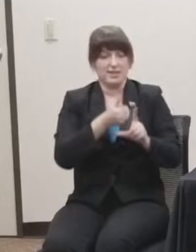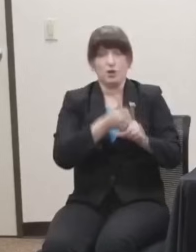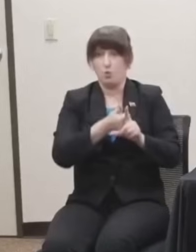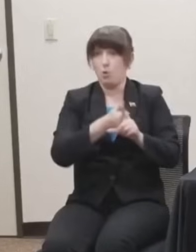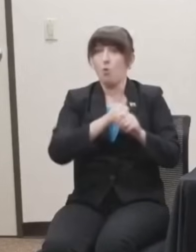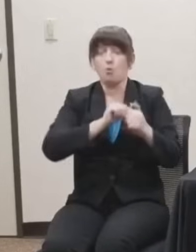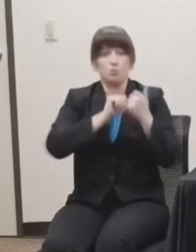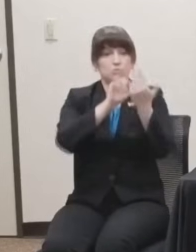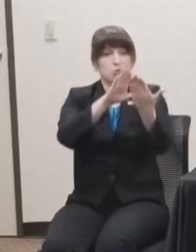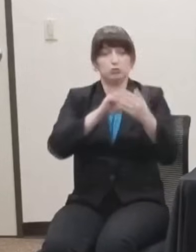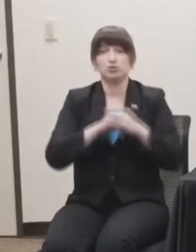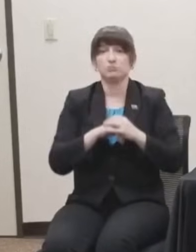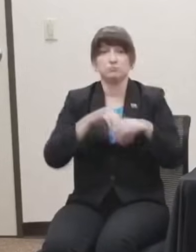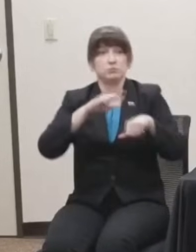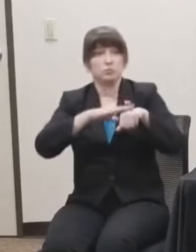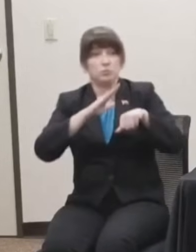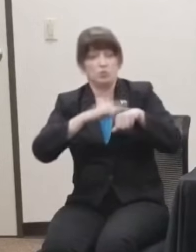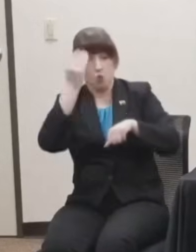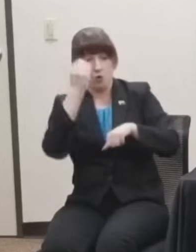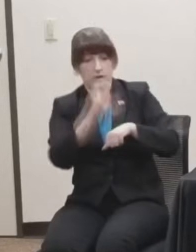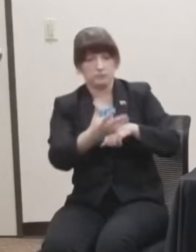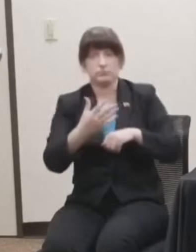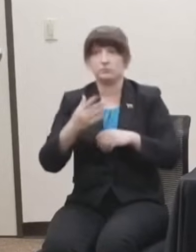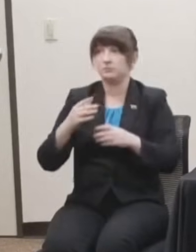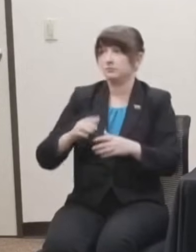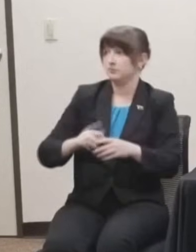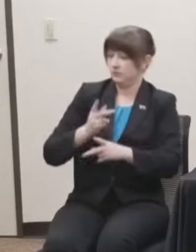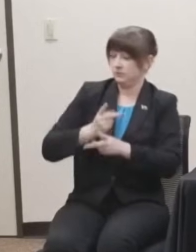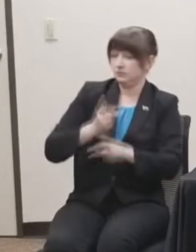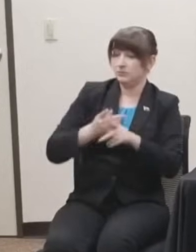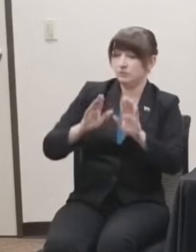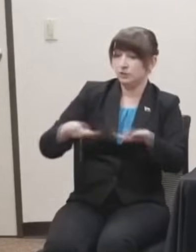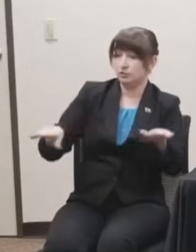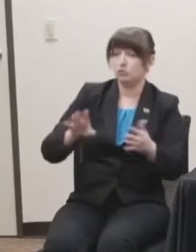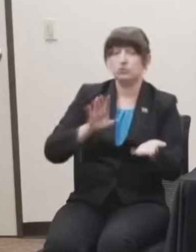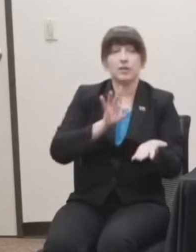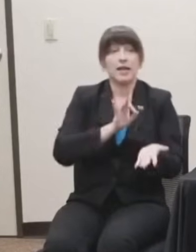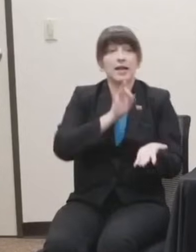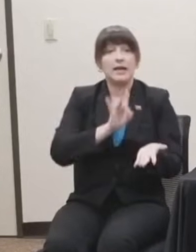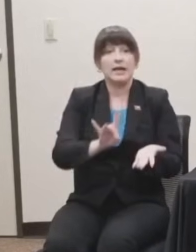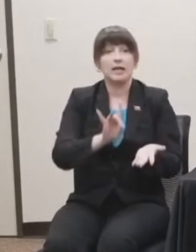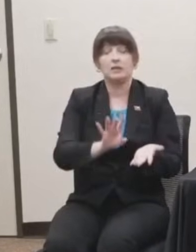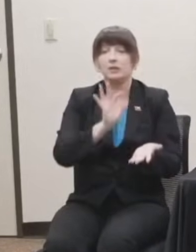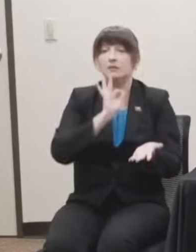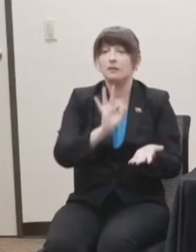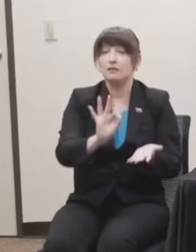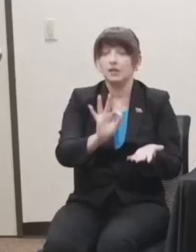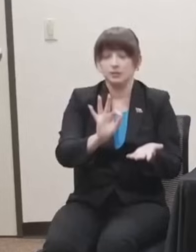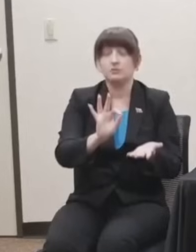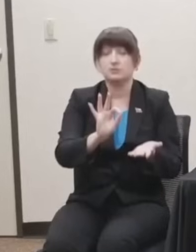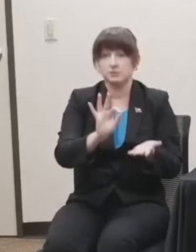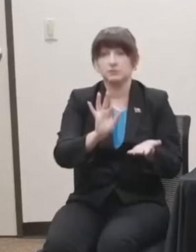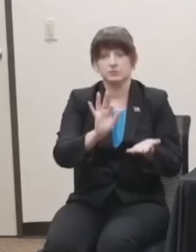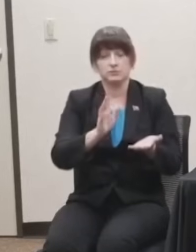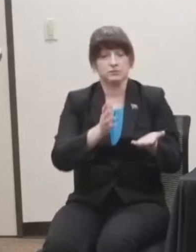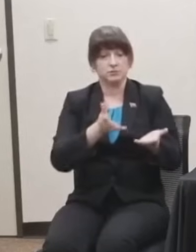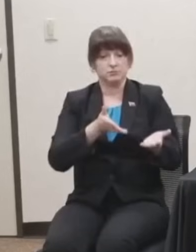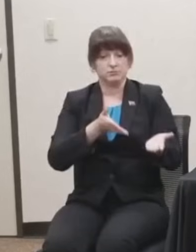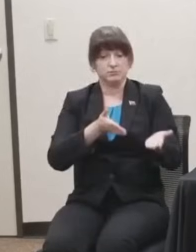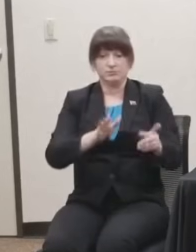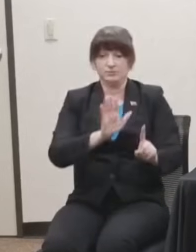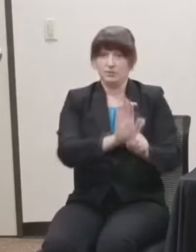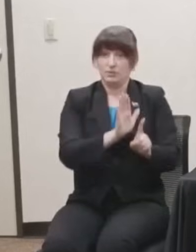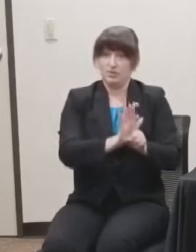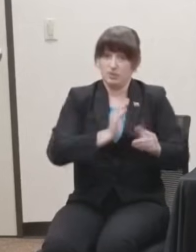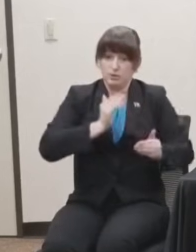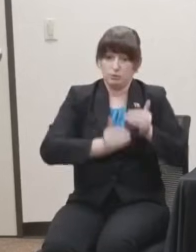with warnings that would involve children, sometimes as young as 8 or 9 years old. And we need to evaluate